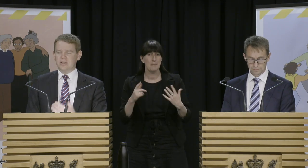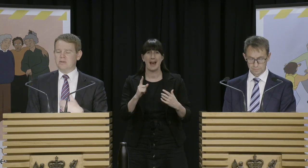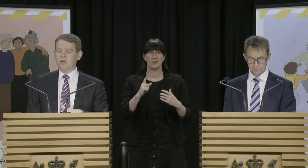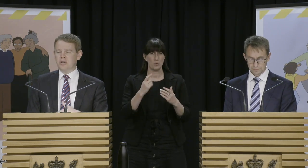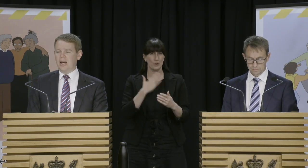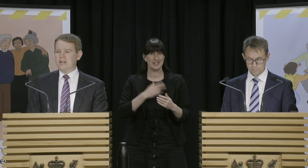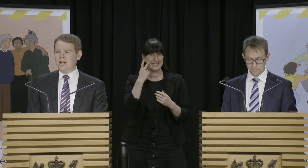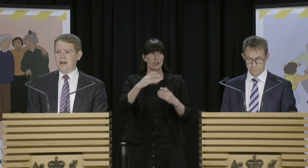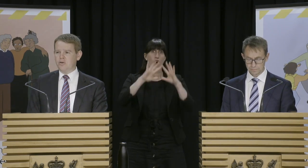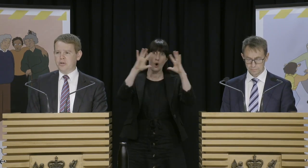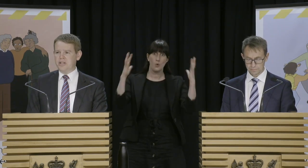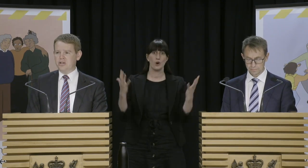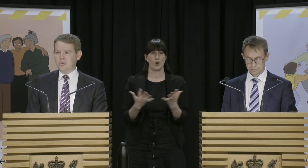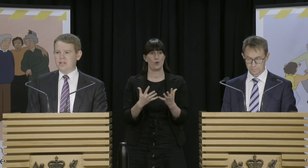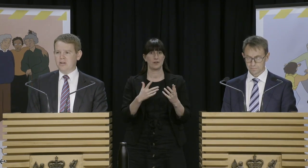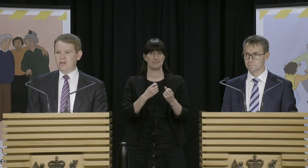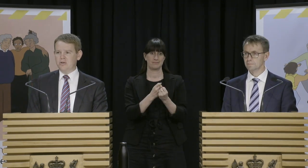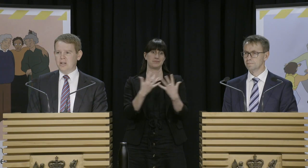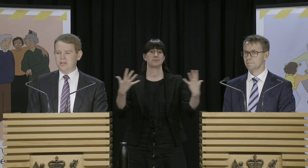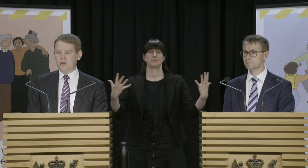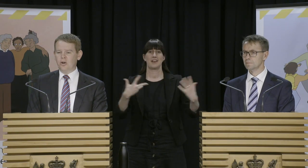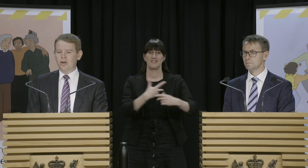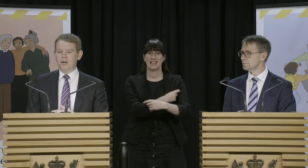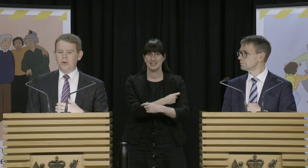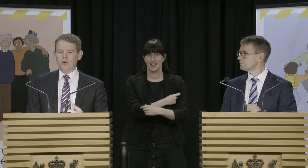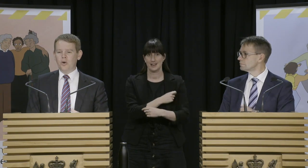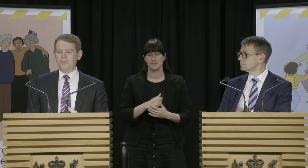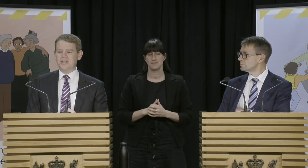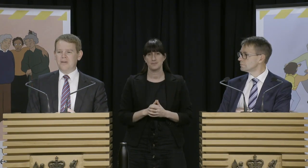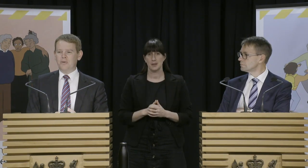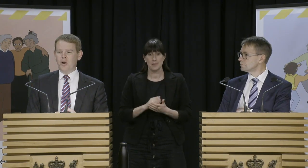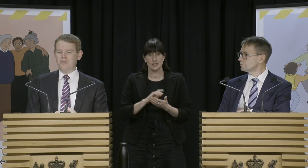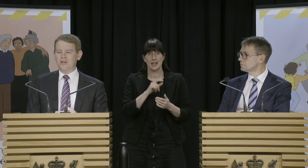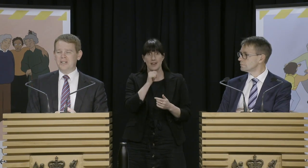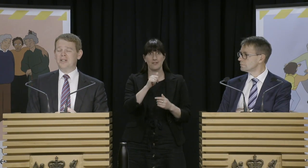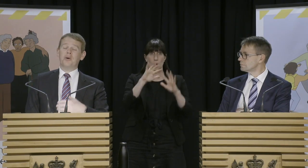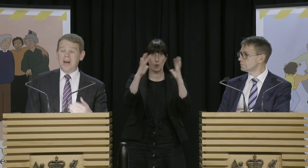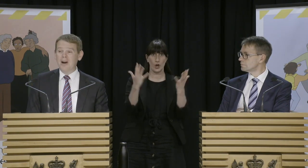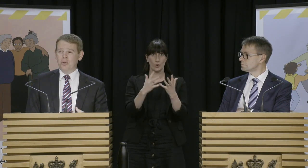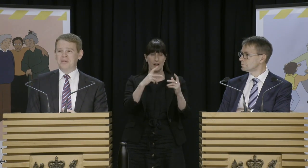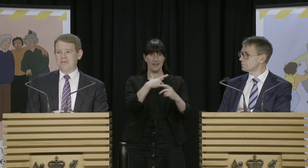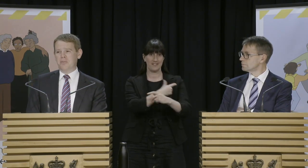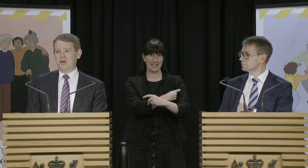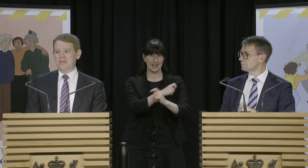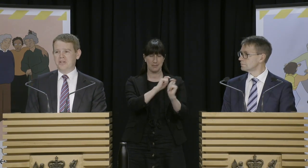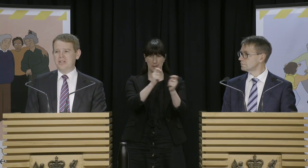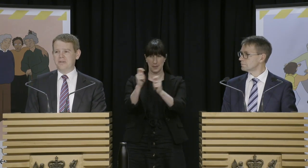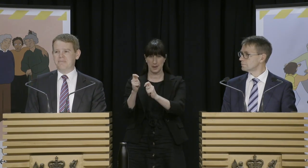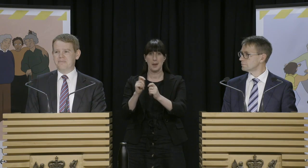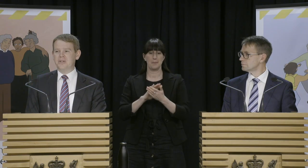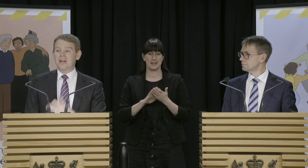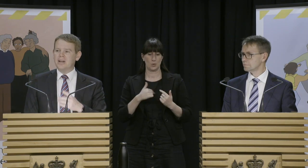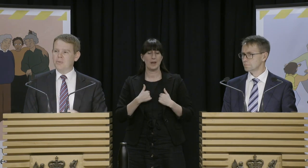actually that's going to add a layer of protection to us here in New Zealand. We're not all going to be safe from COVID-19 until we are all safe from